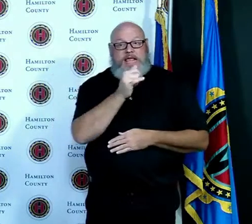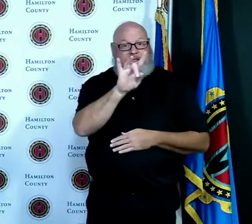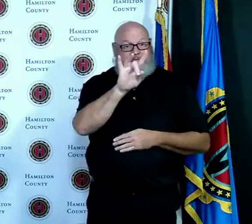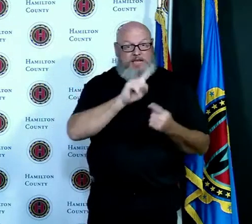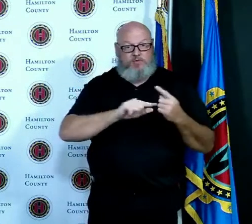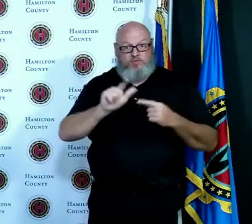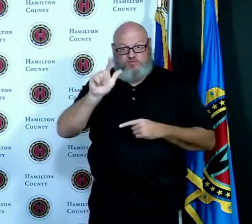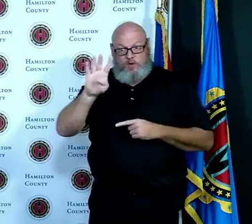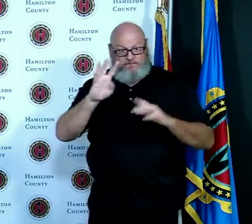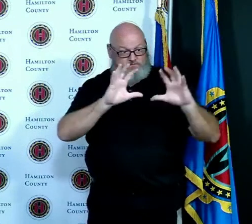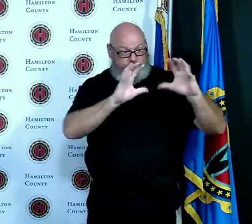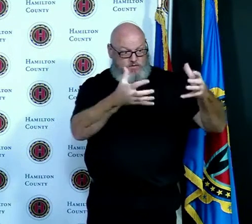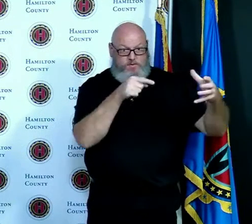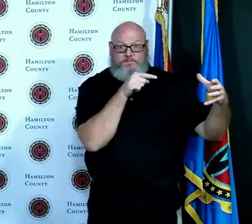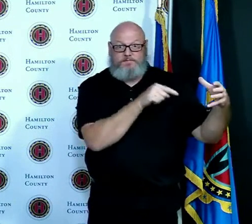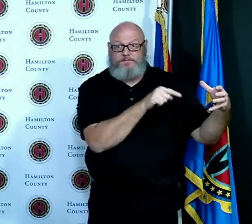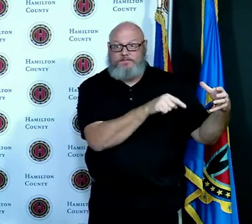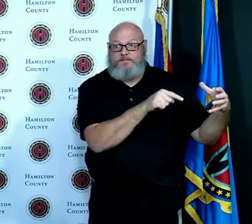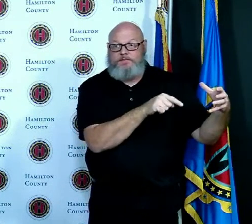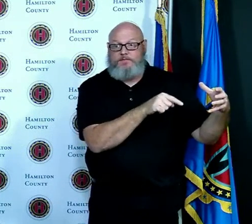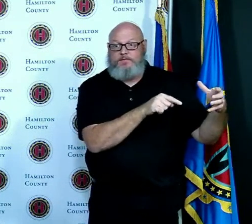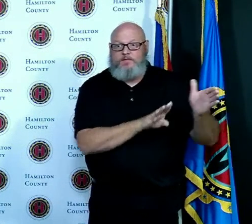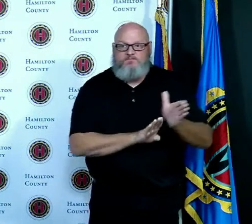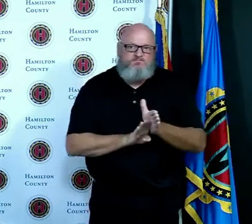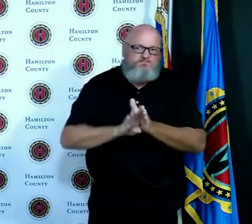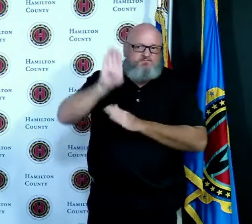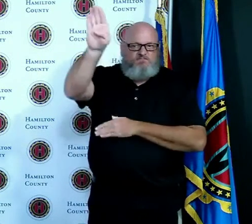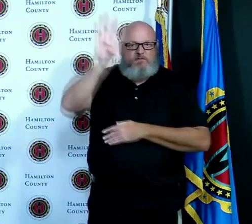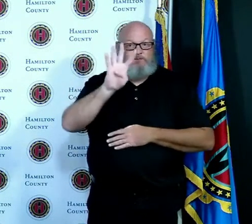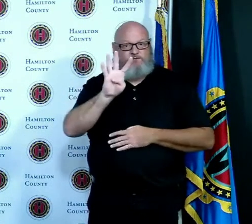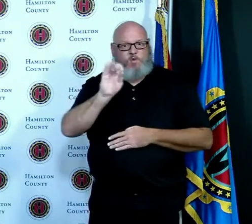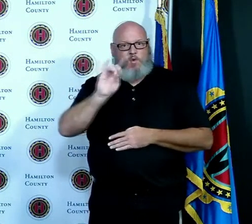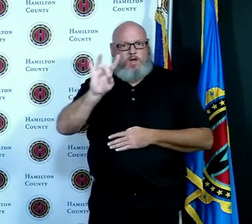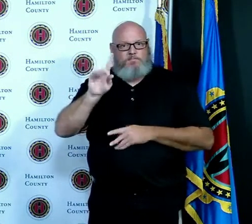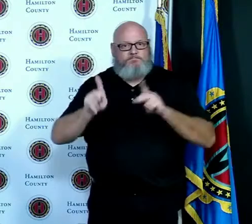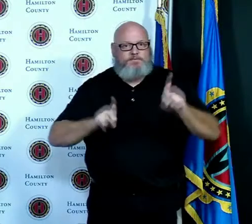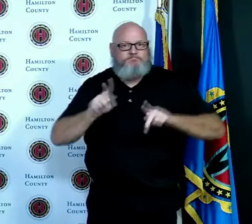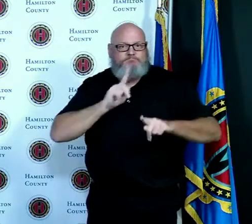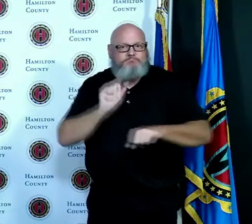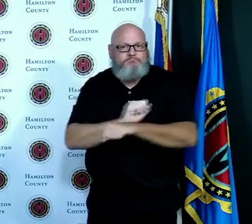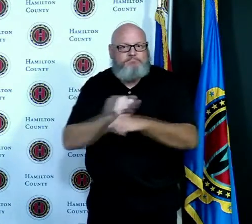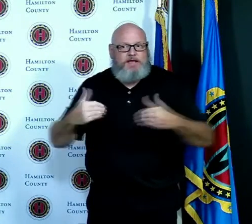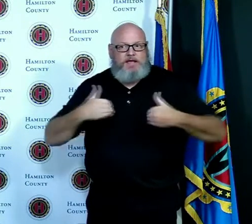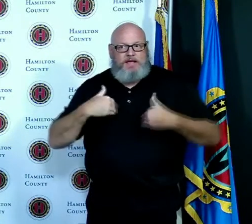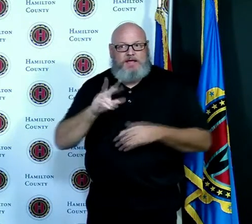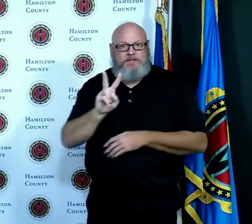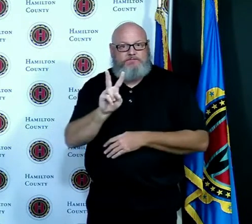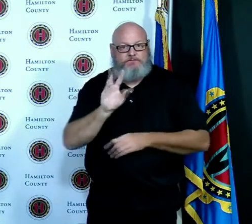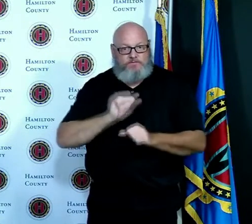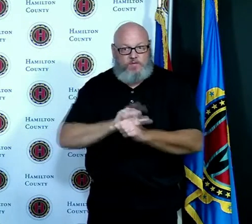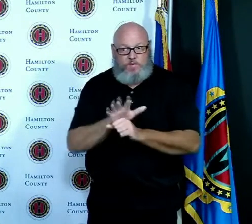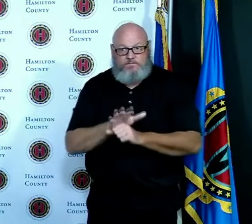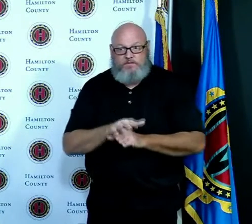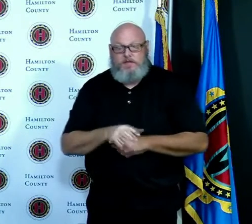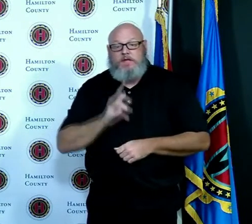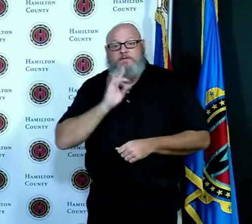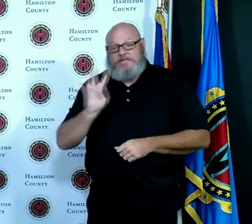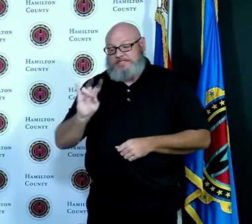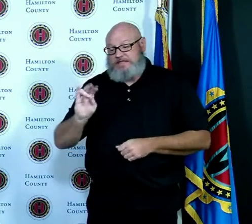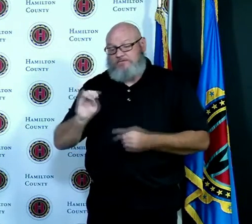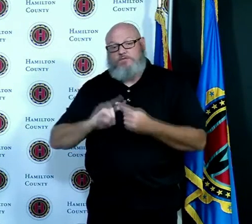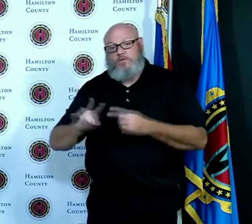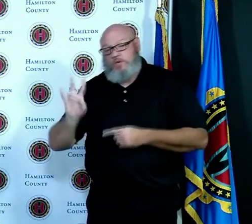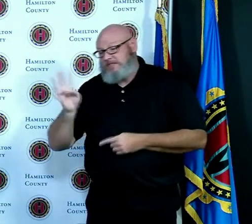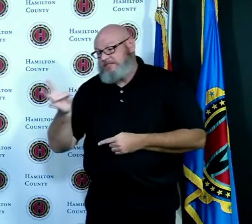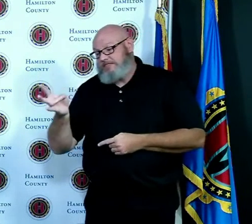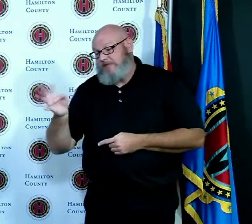also 175 new cases for those that were between the age of 70 and 90. So this can clearly drive an